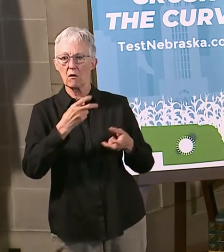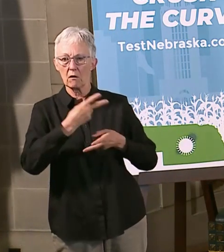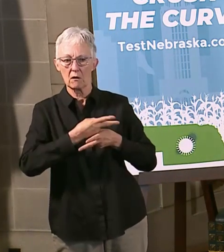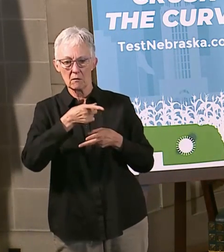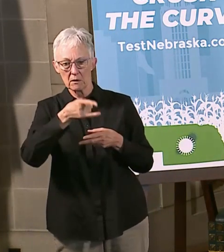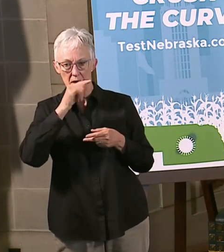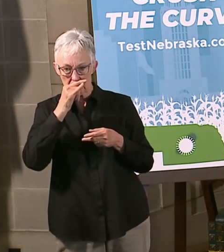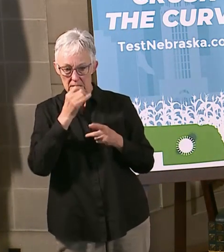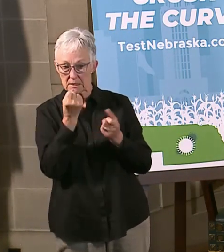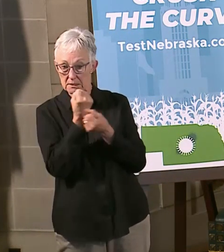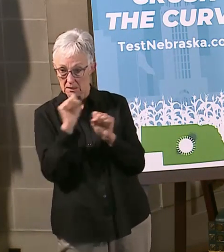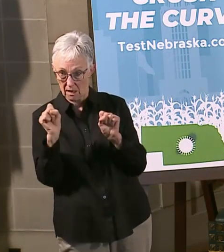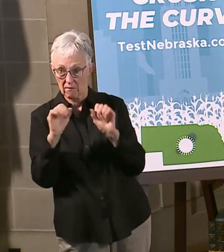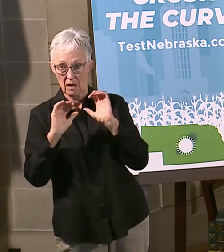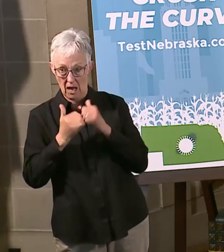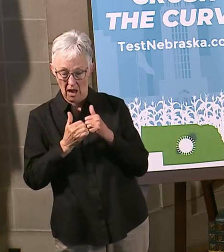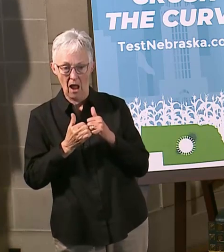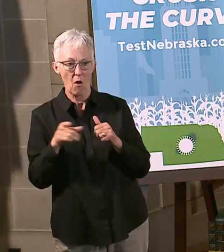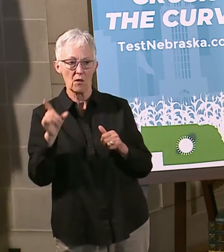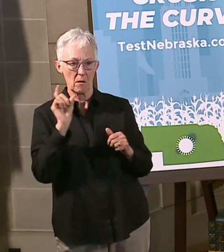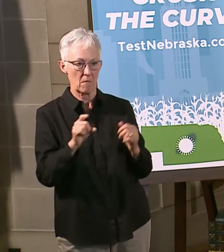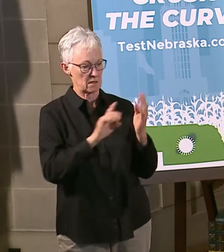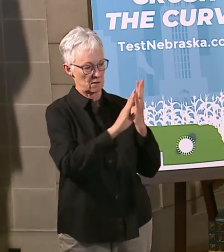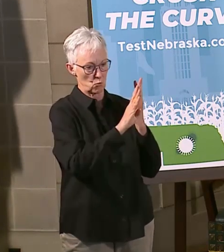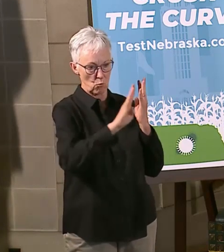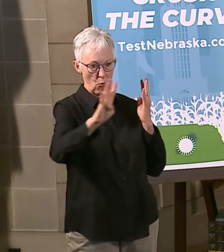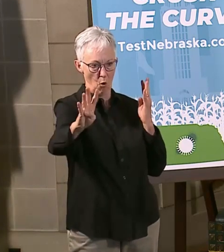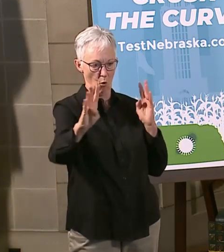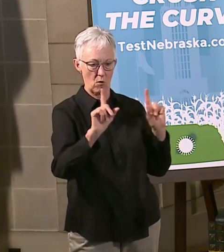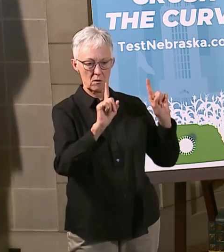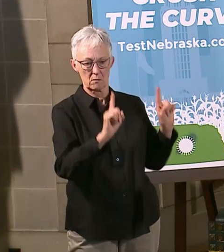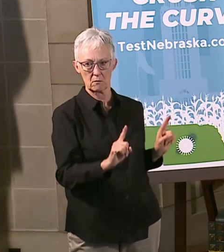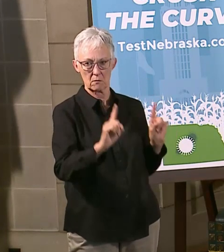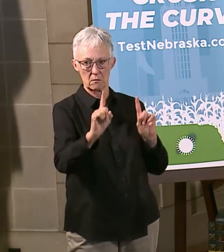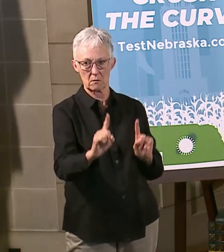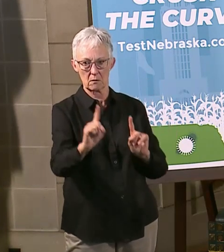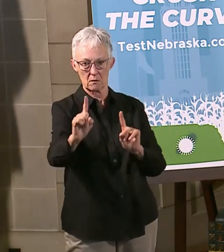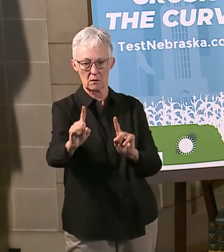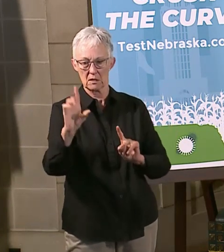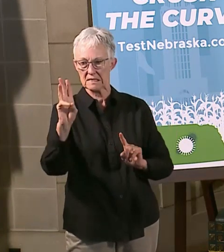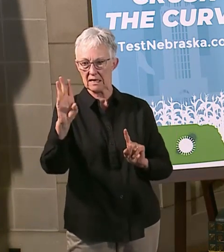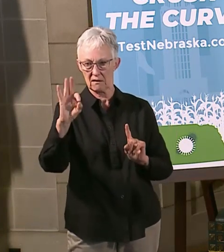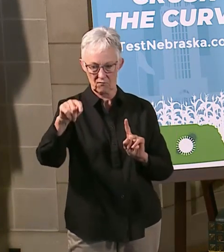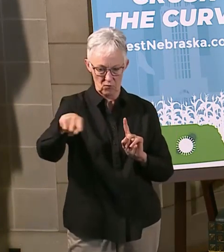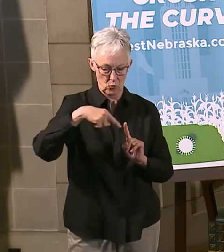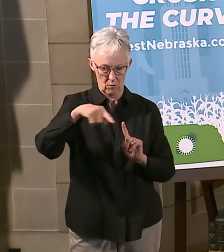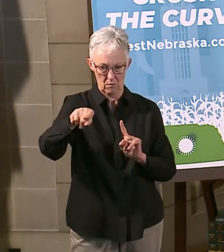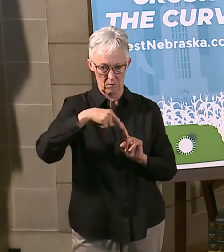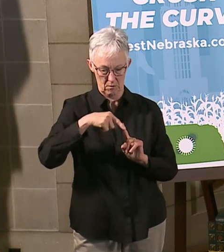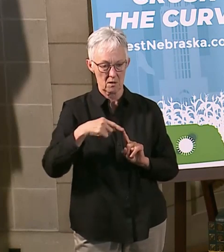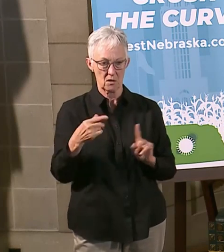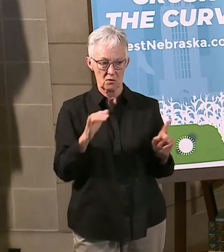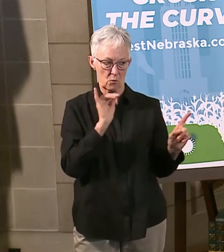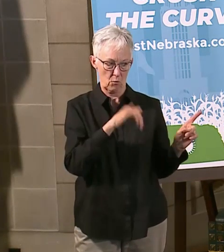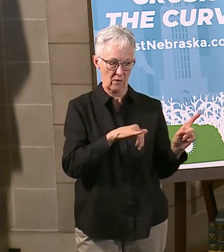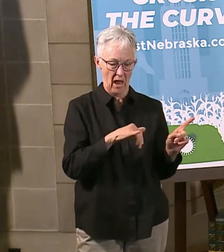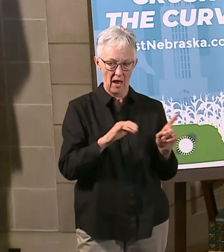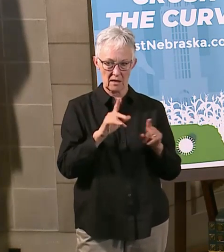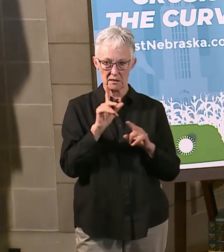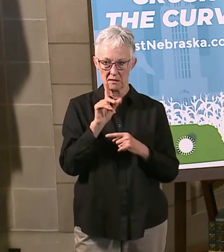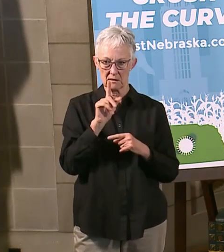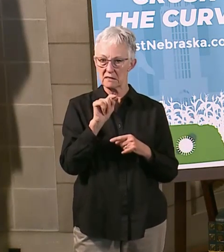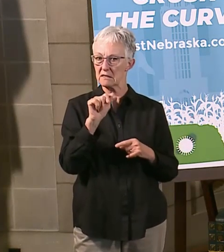COVID-19 precautions. So this detasseling task force will be chaired by myself. We have participation